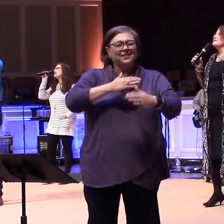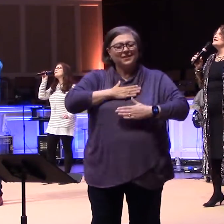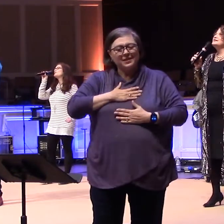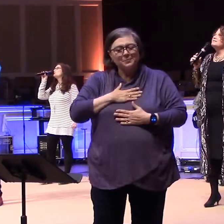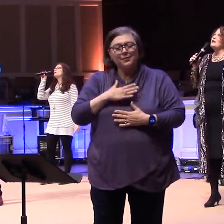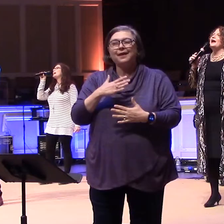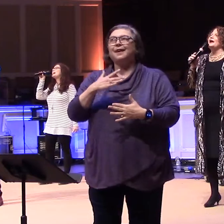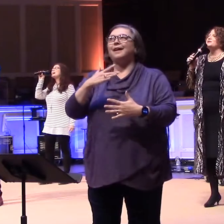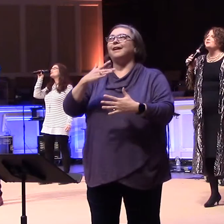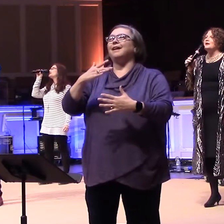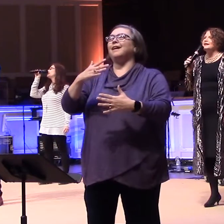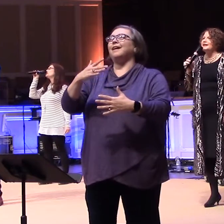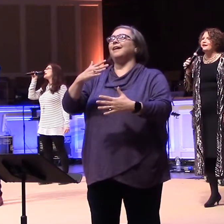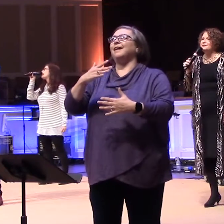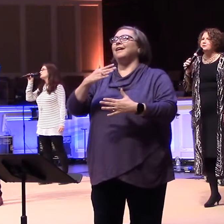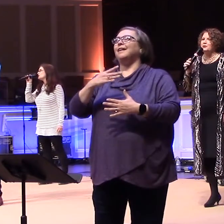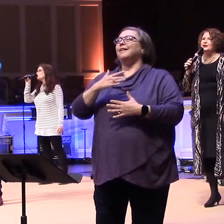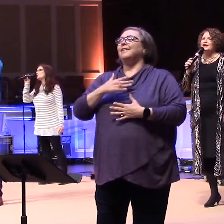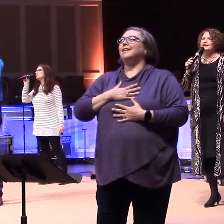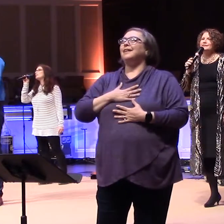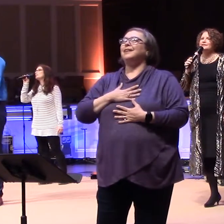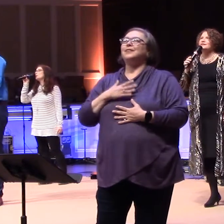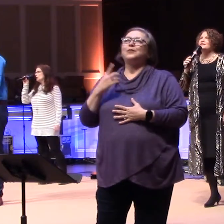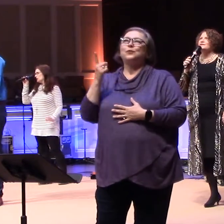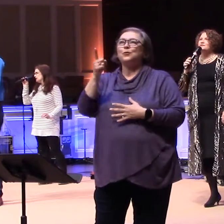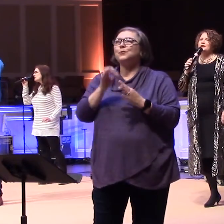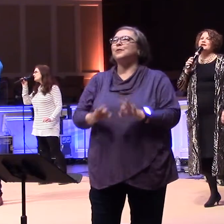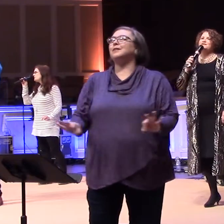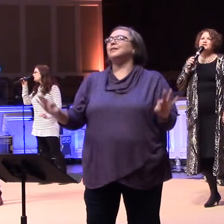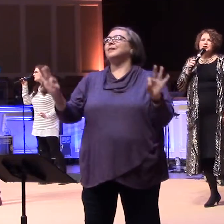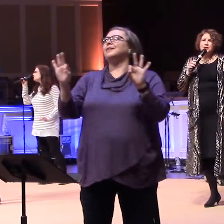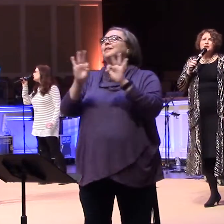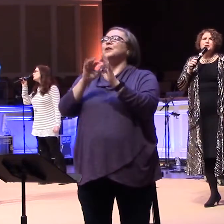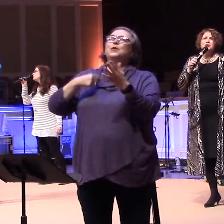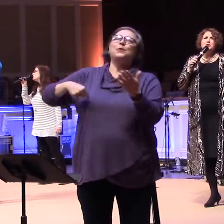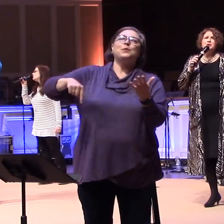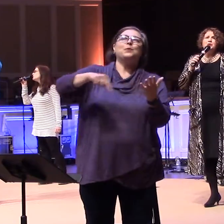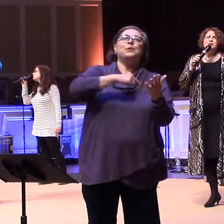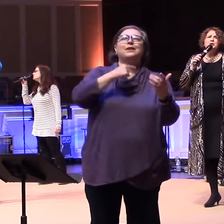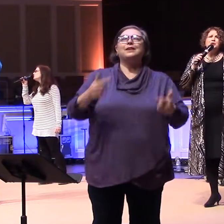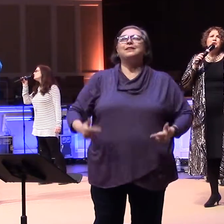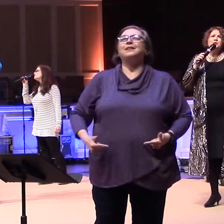of every breath we could ever breathe. We live for you.